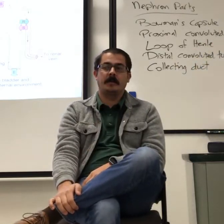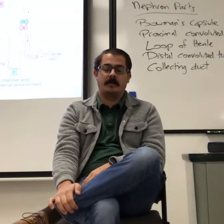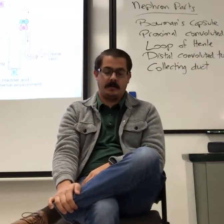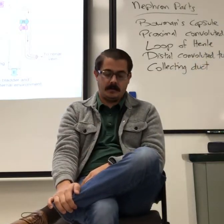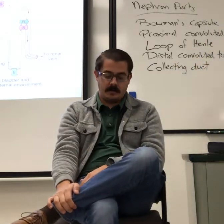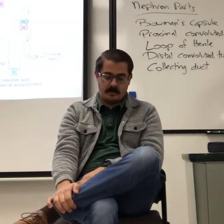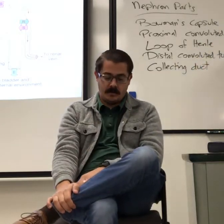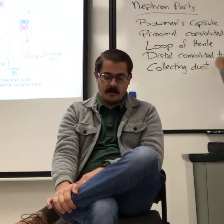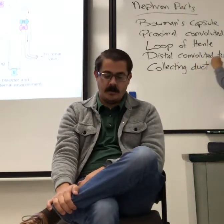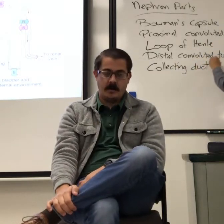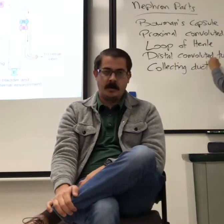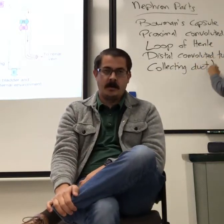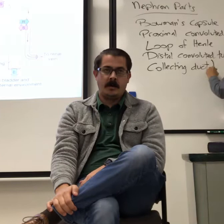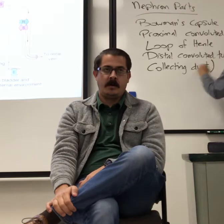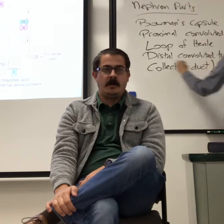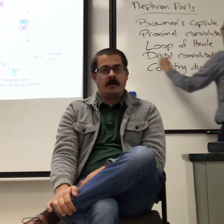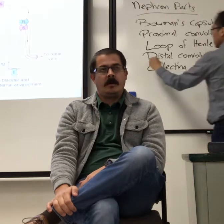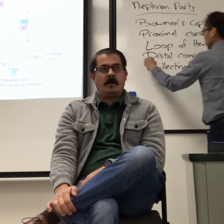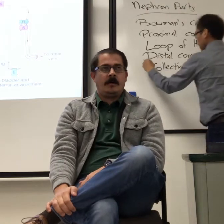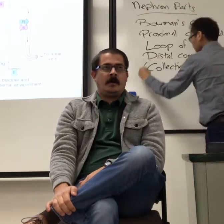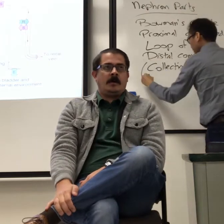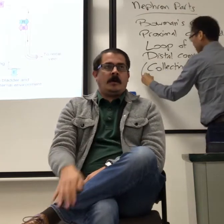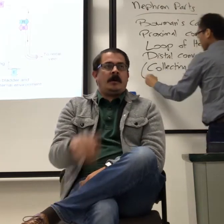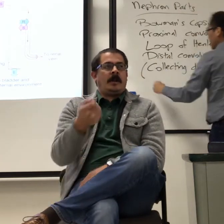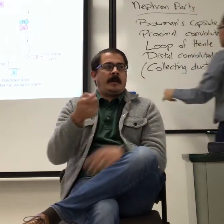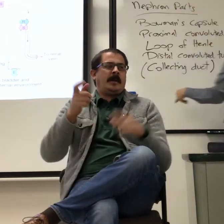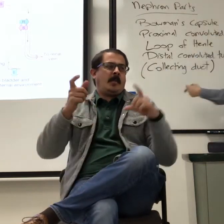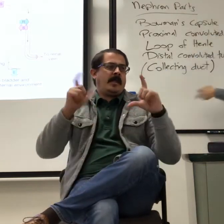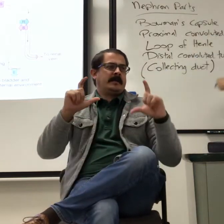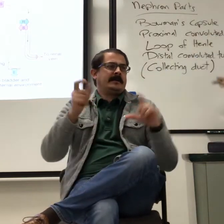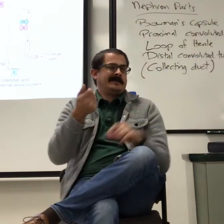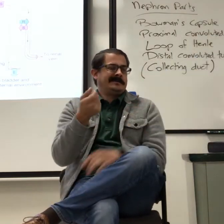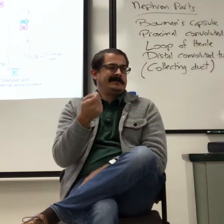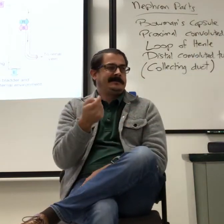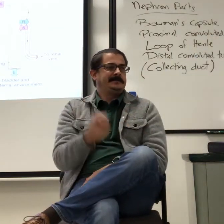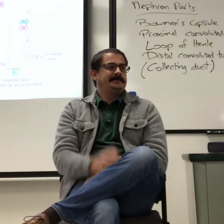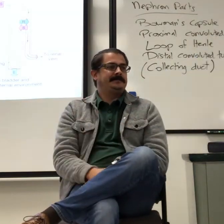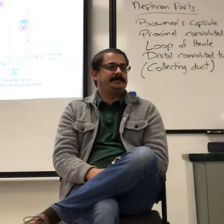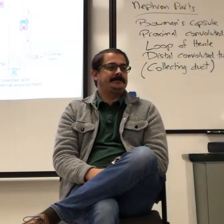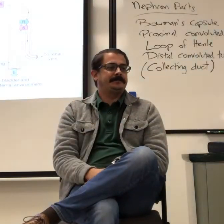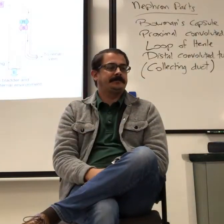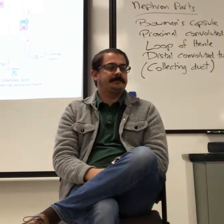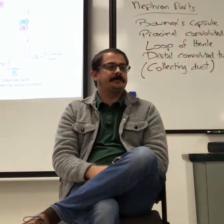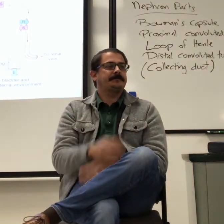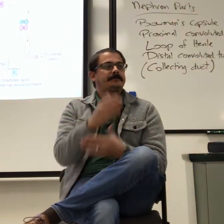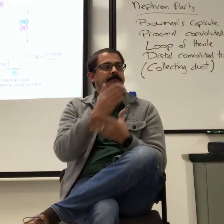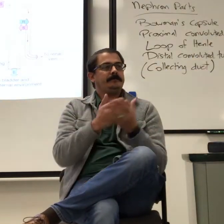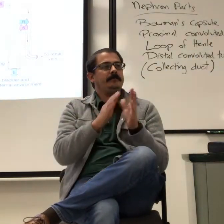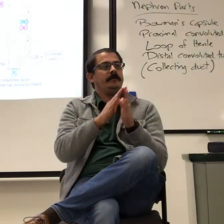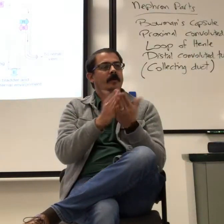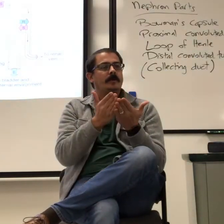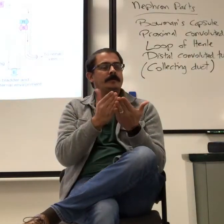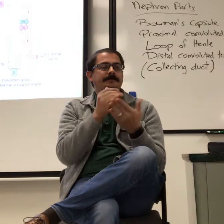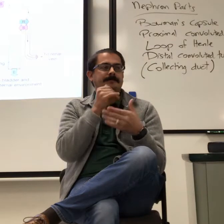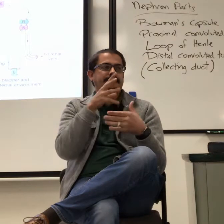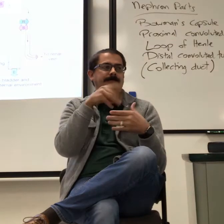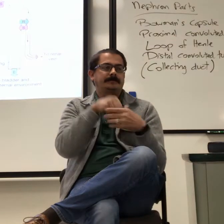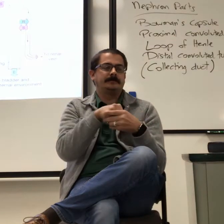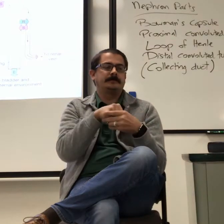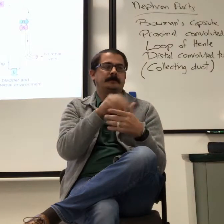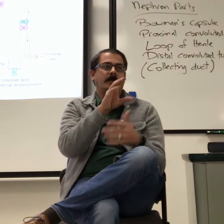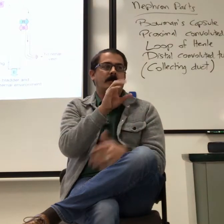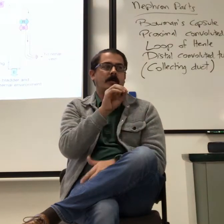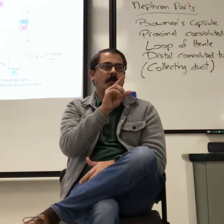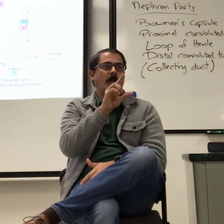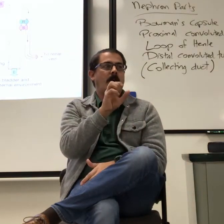So I'll kind of put it in parentheses. I mean, some histologists or books, they don't include the collecting duct